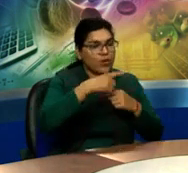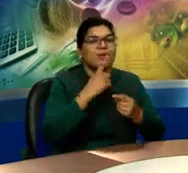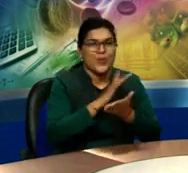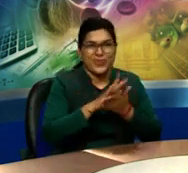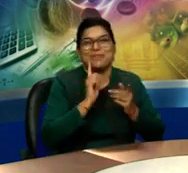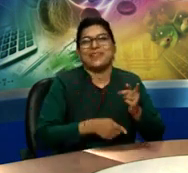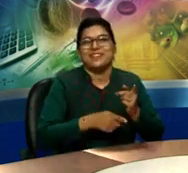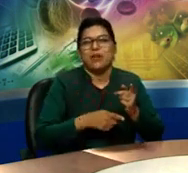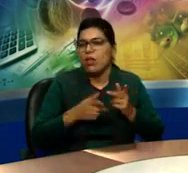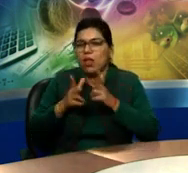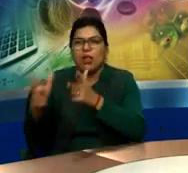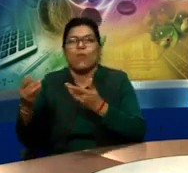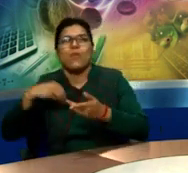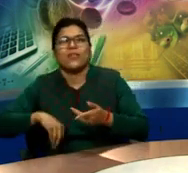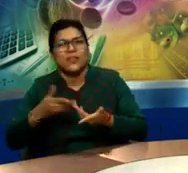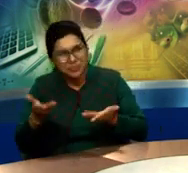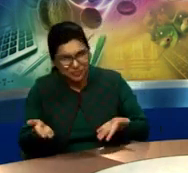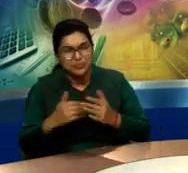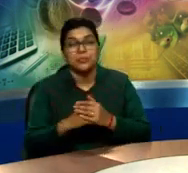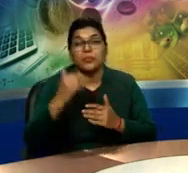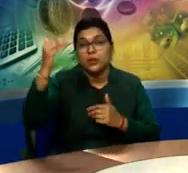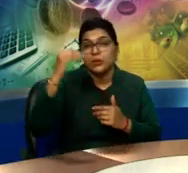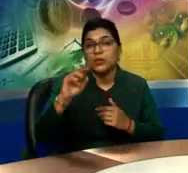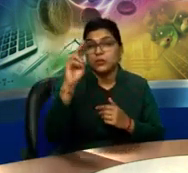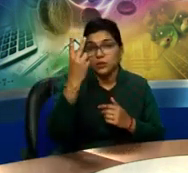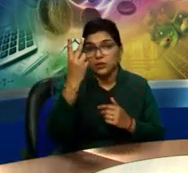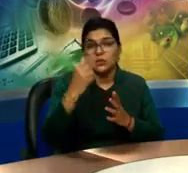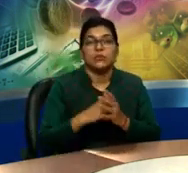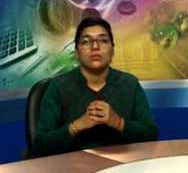We should not open the family secrets to anyone who is outsider.